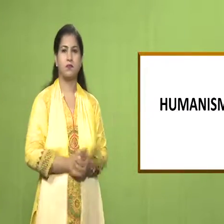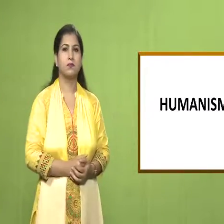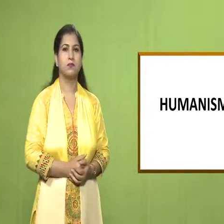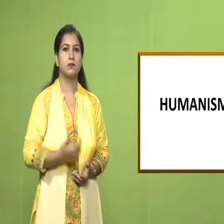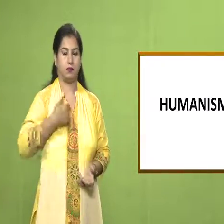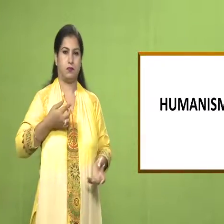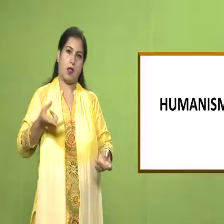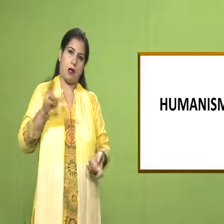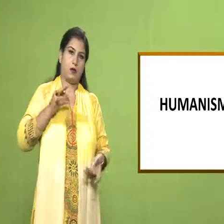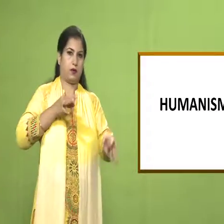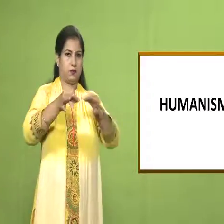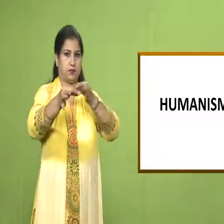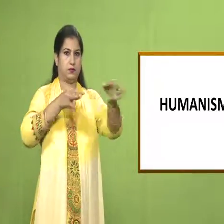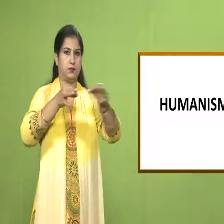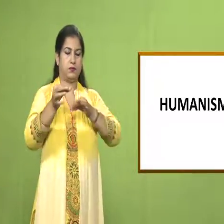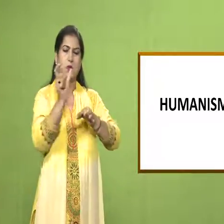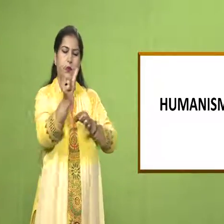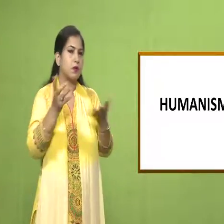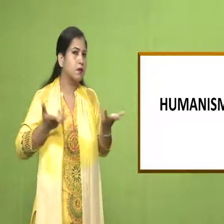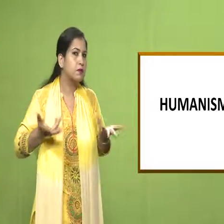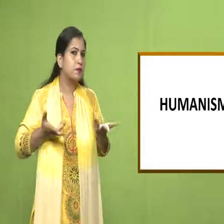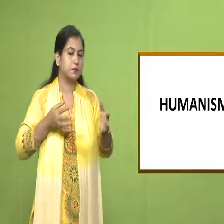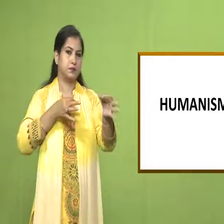Let me explain this new term to you.